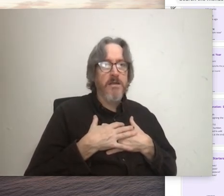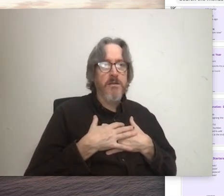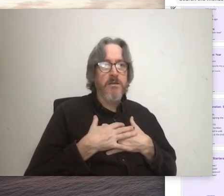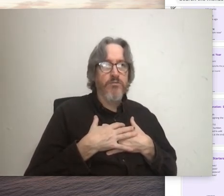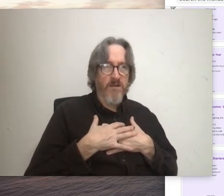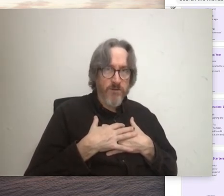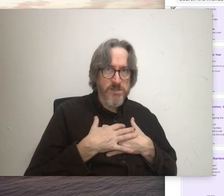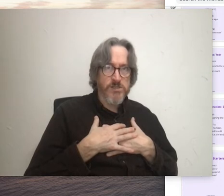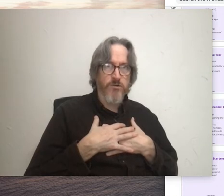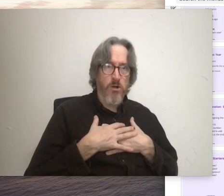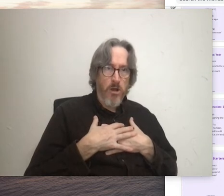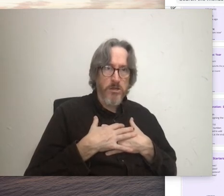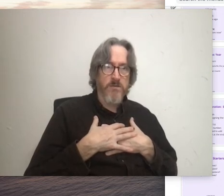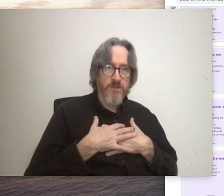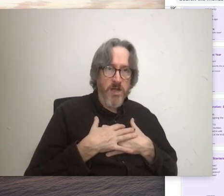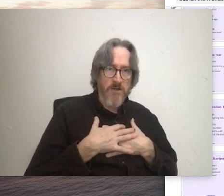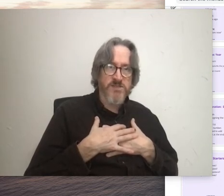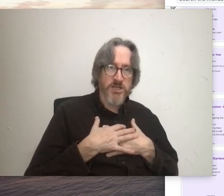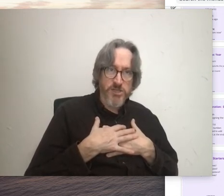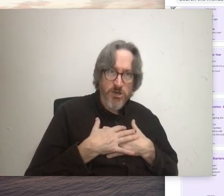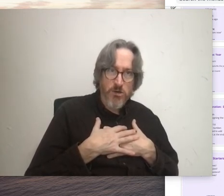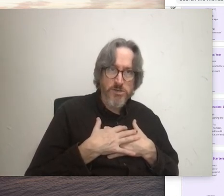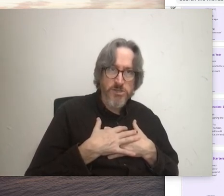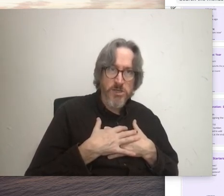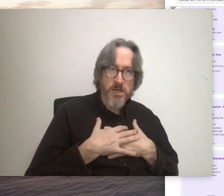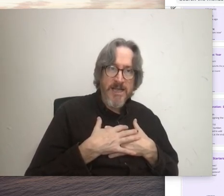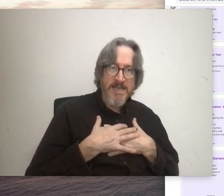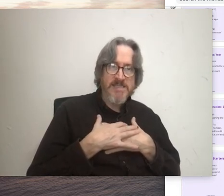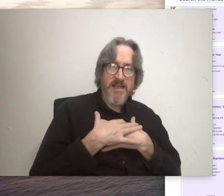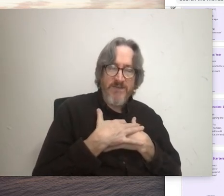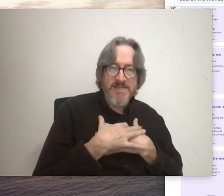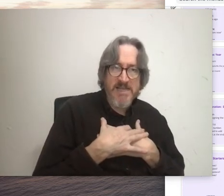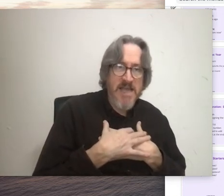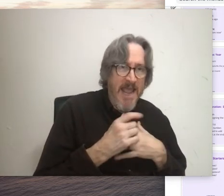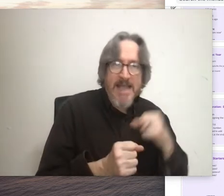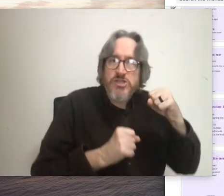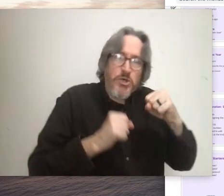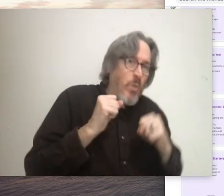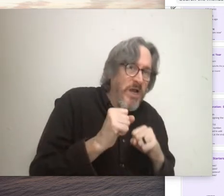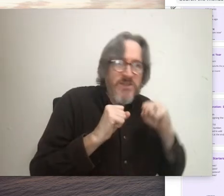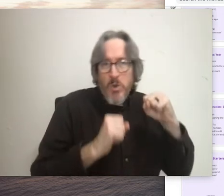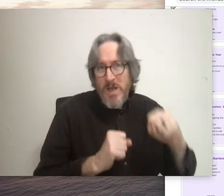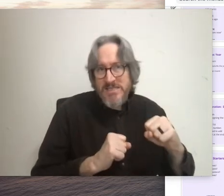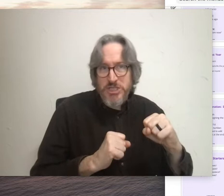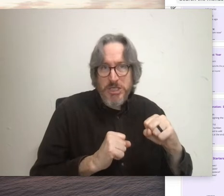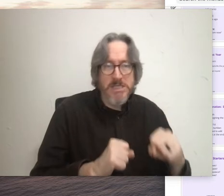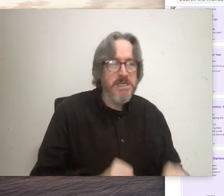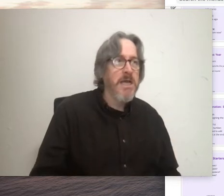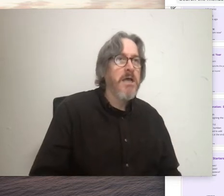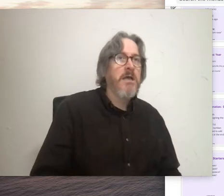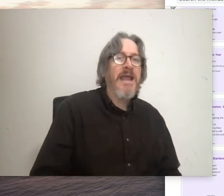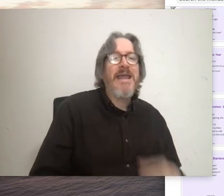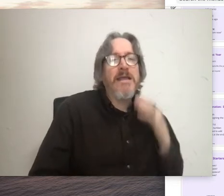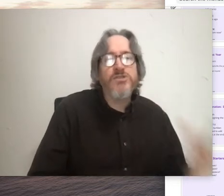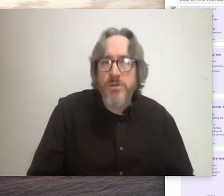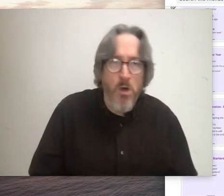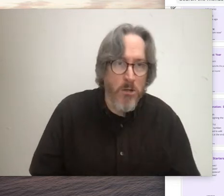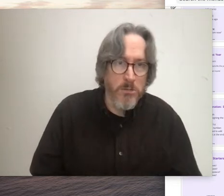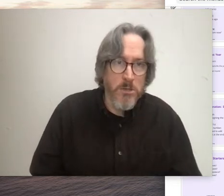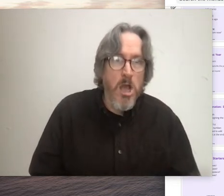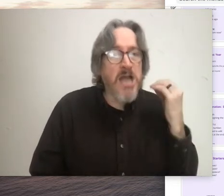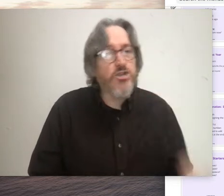my preference for all of the conversation starters is if it says, answer one of the questions,